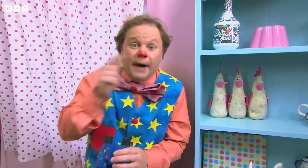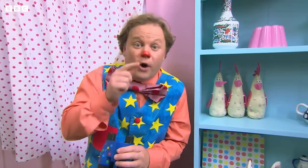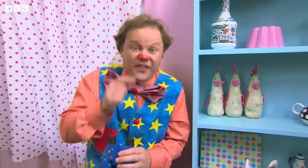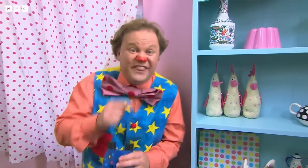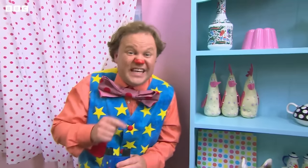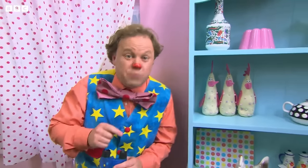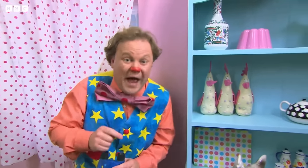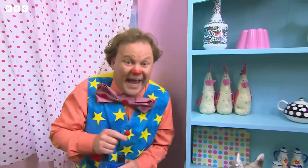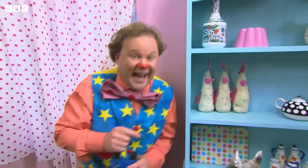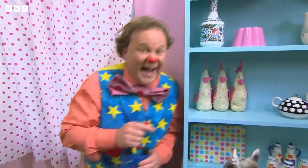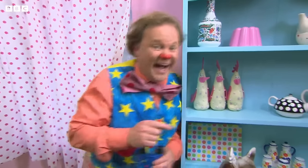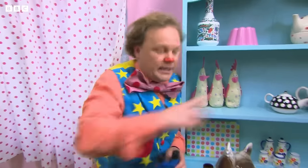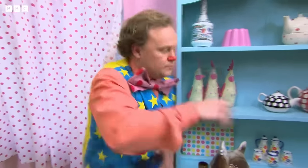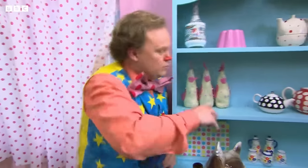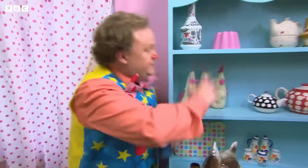Come on, this way.